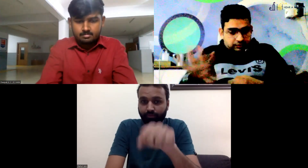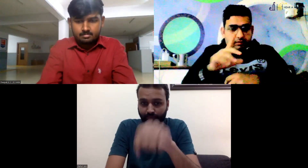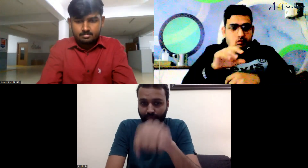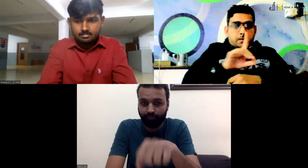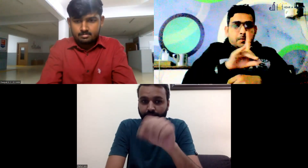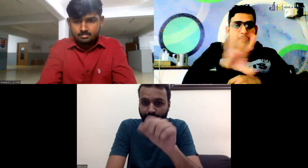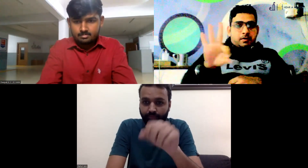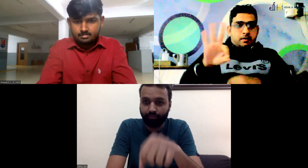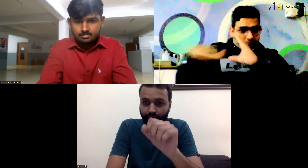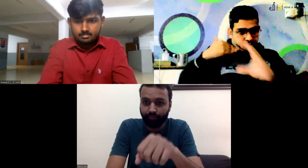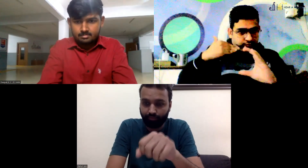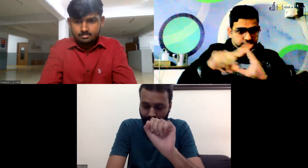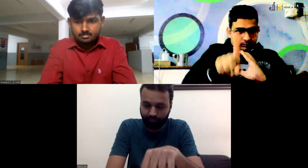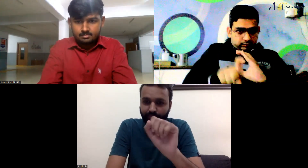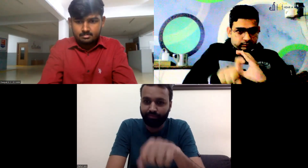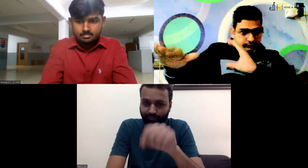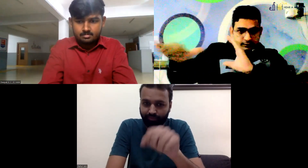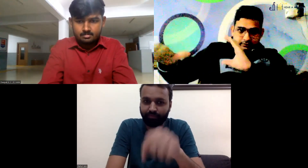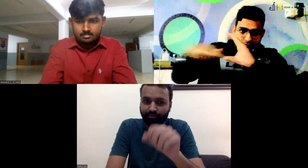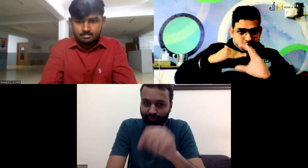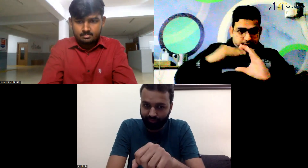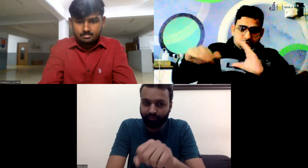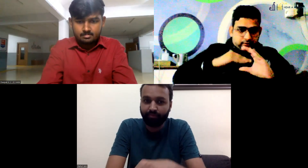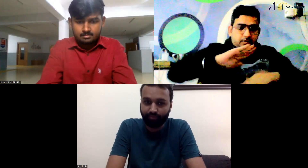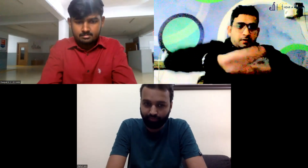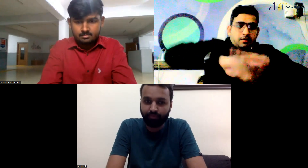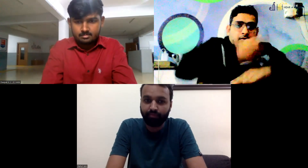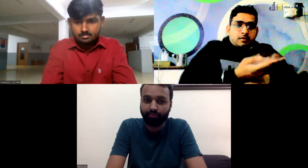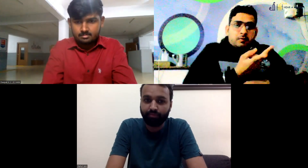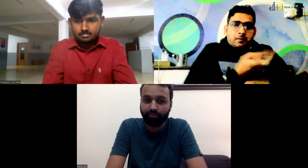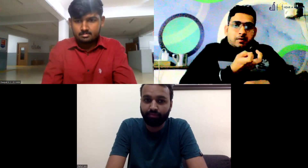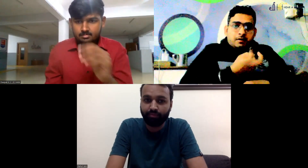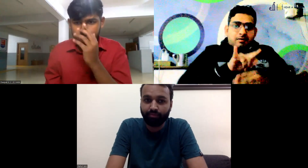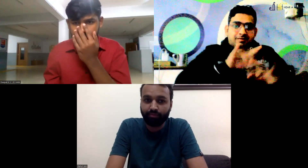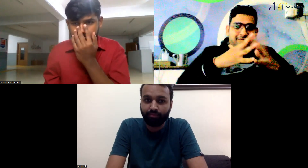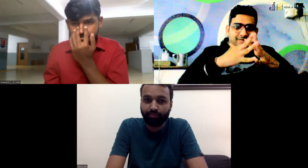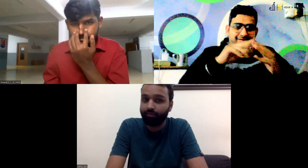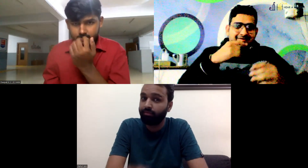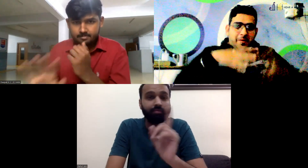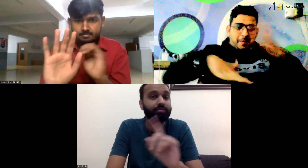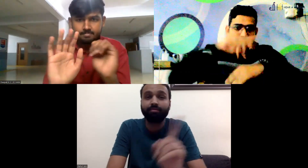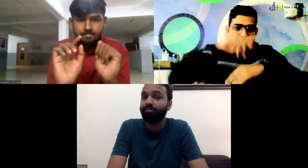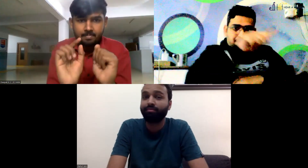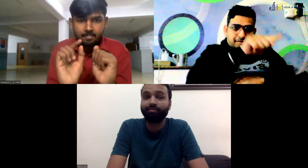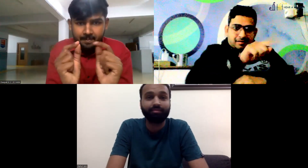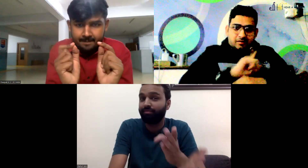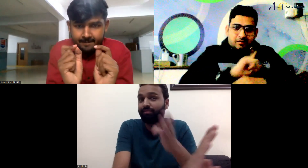So we have to take all our documents, etc., and in a week they send us the visa. Like, yes, that is